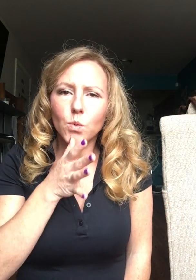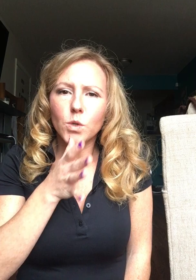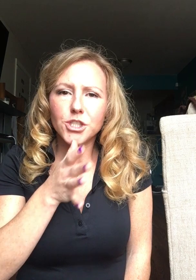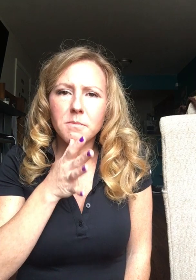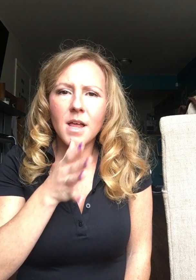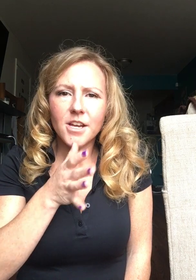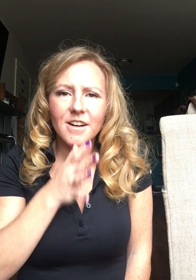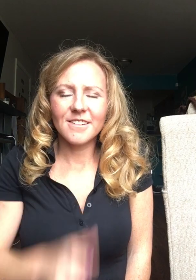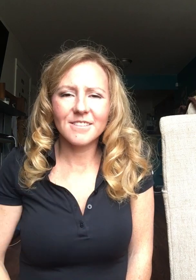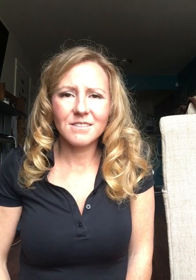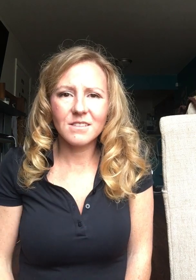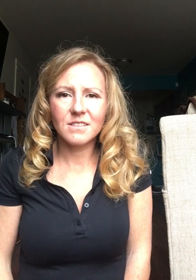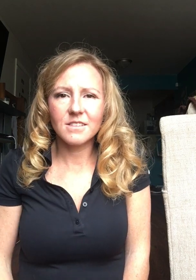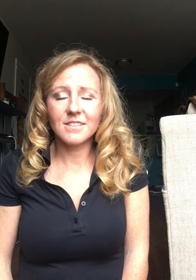Would your mother